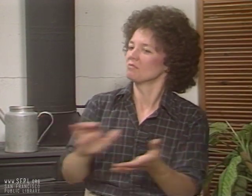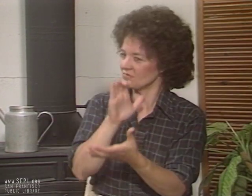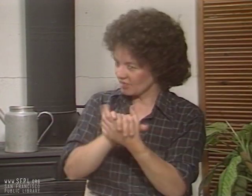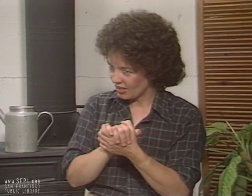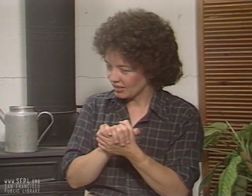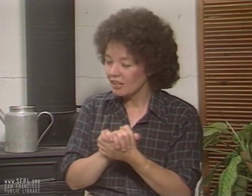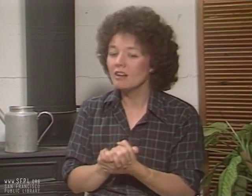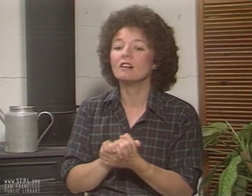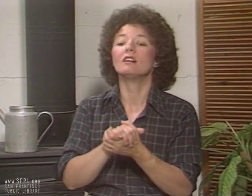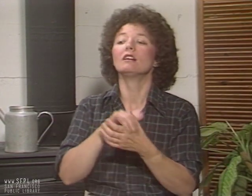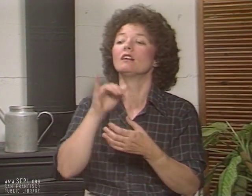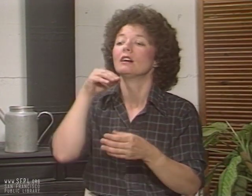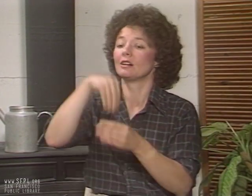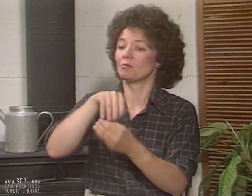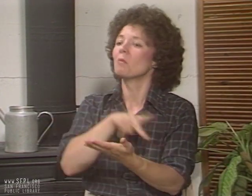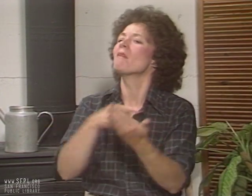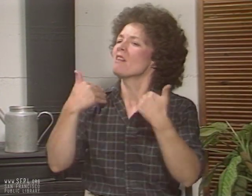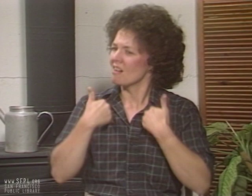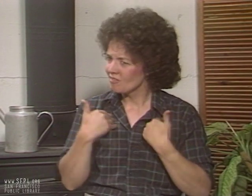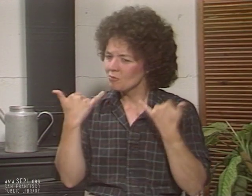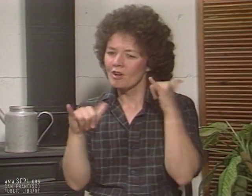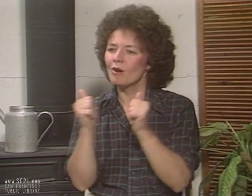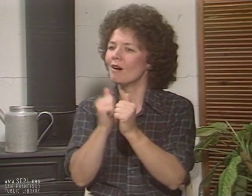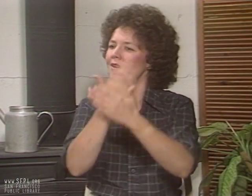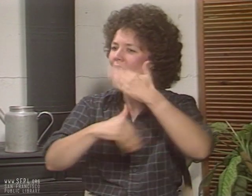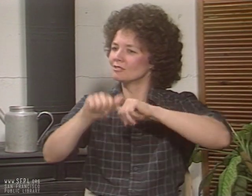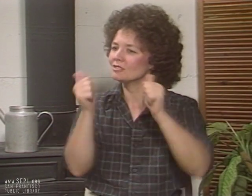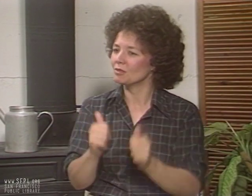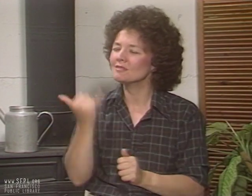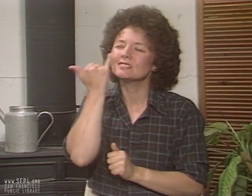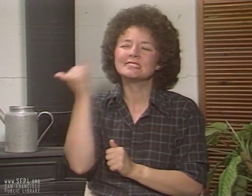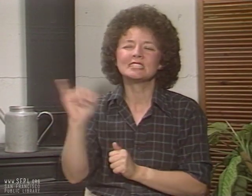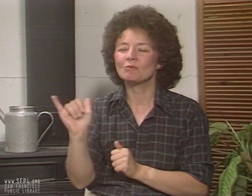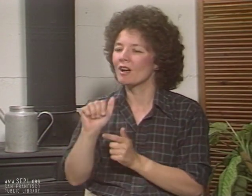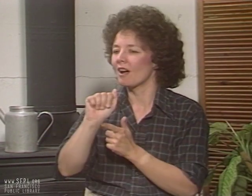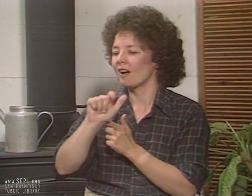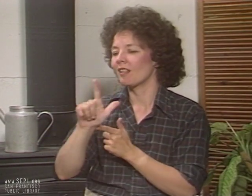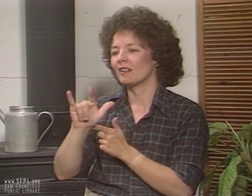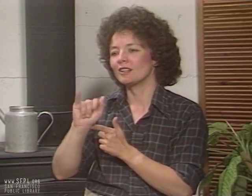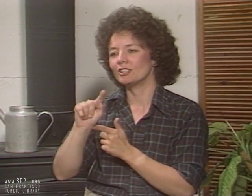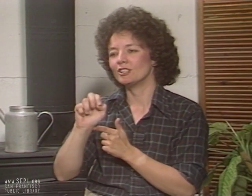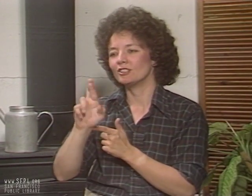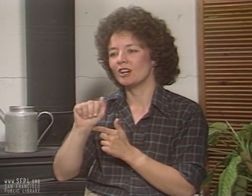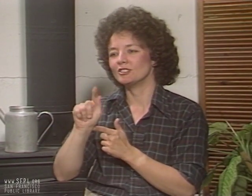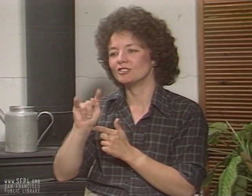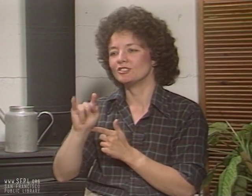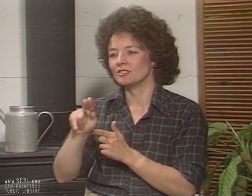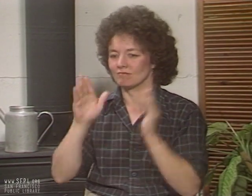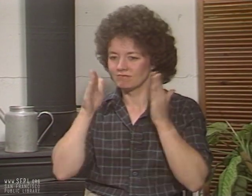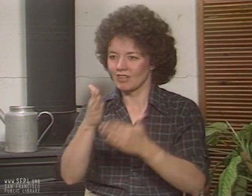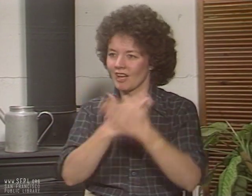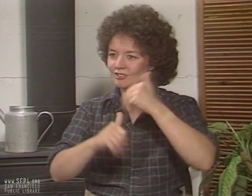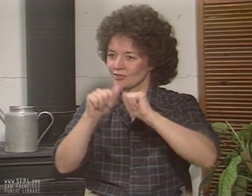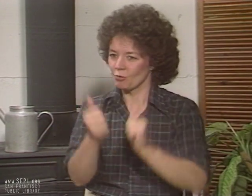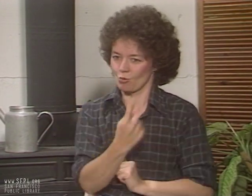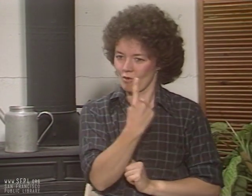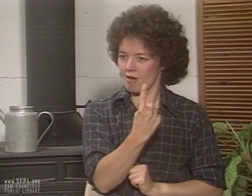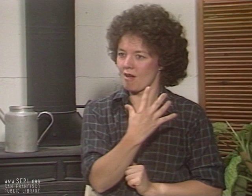Poem. It was developed for the wedding of two Christian friends of mine. The style is based on the use of similar hand shapes, which would be comparable to